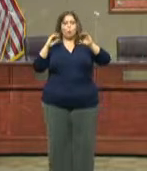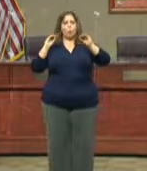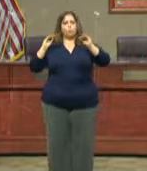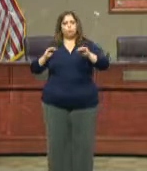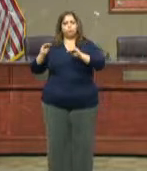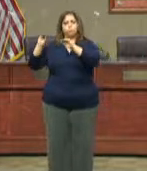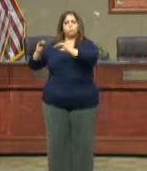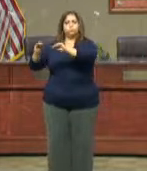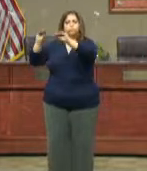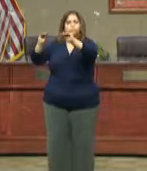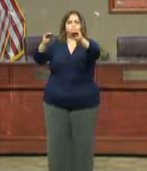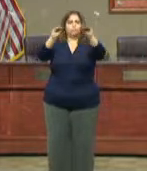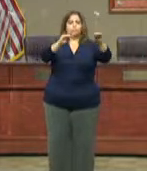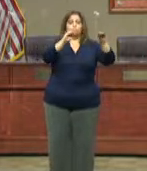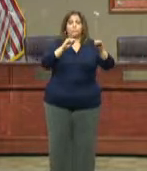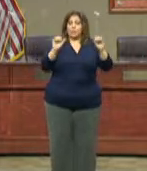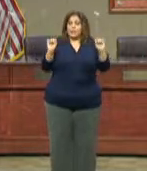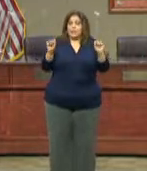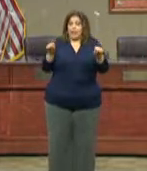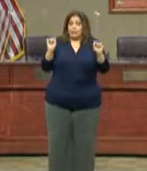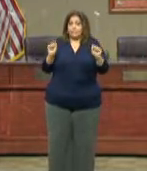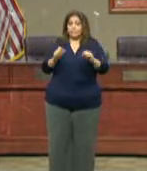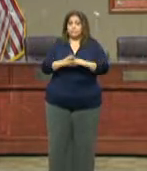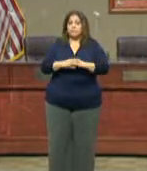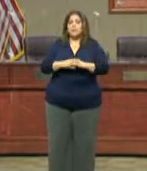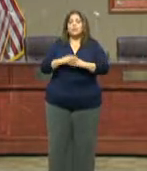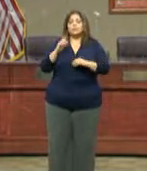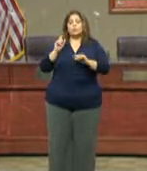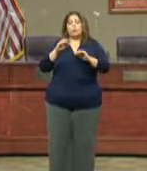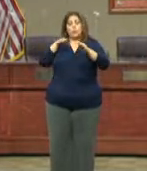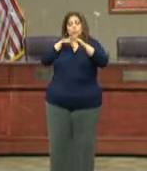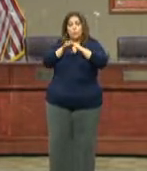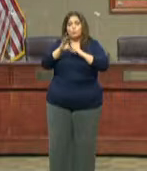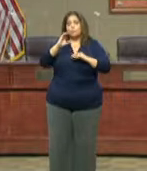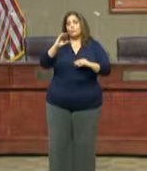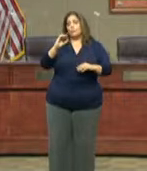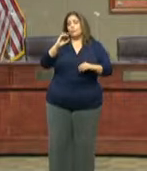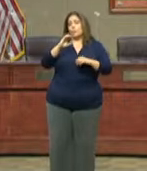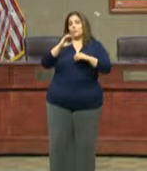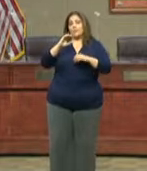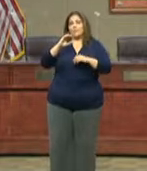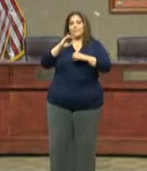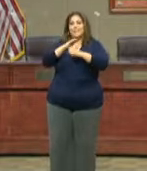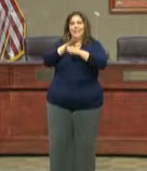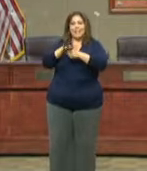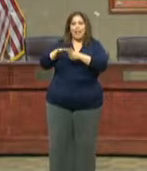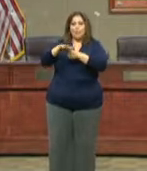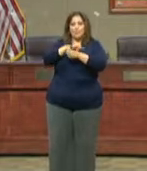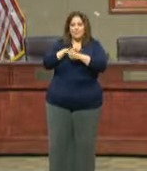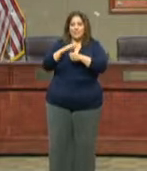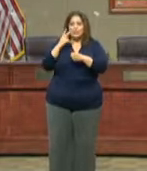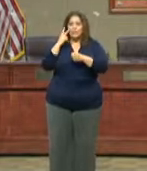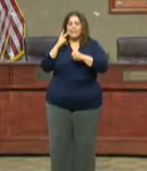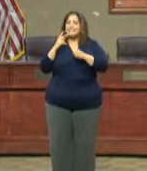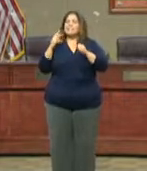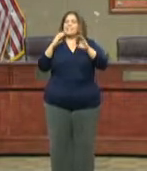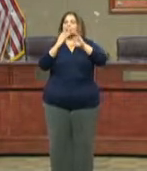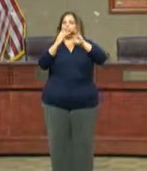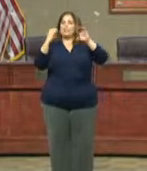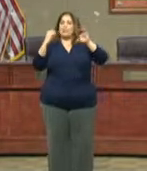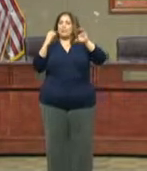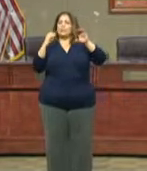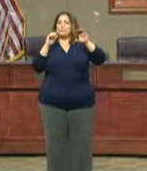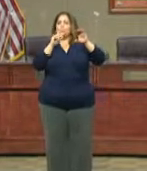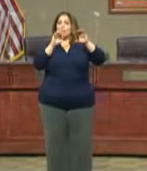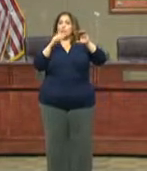county. So anytime that you go into the county page, you can click on the trailer. The one in color will be the